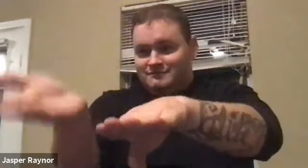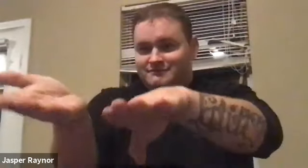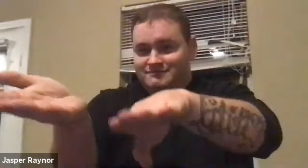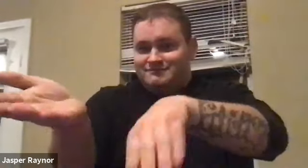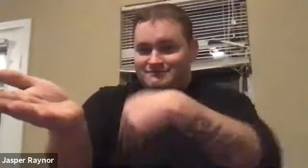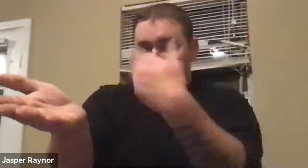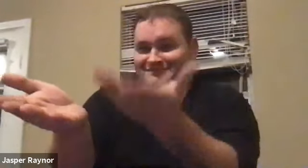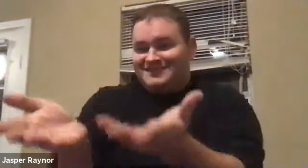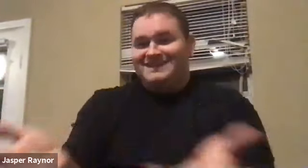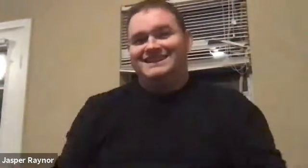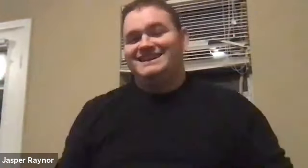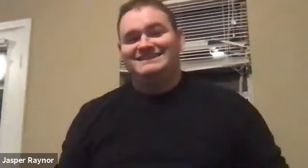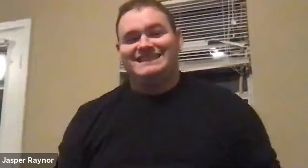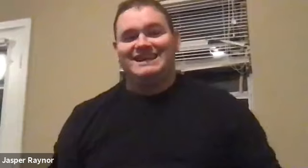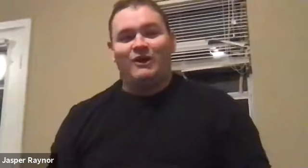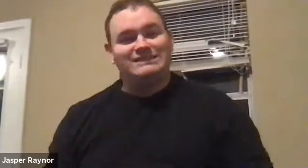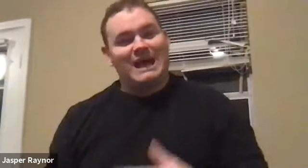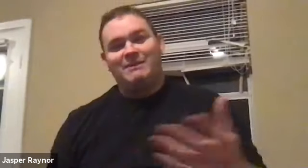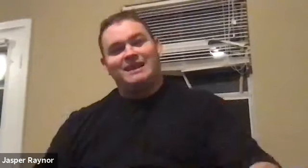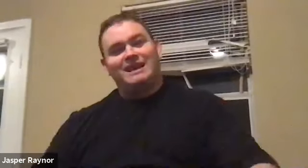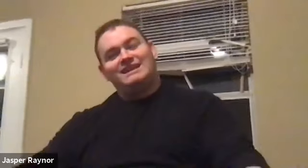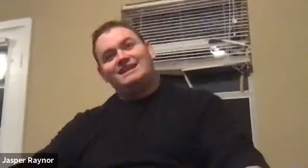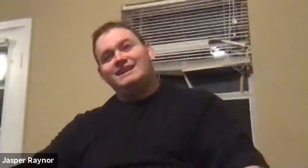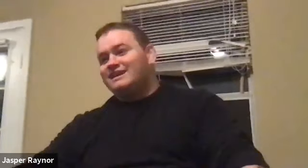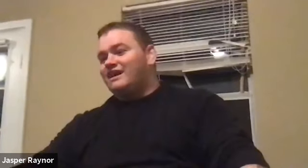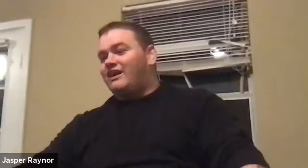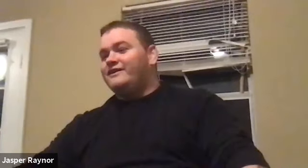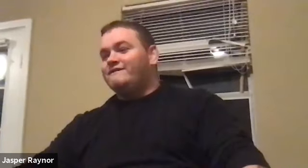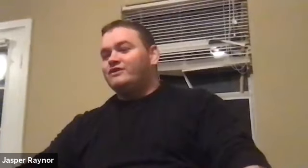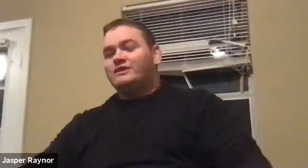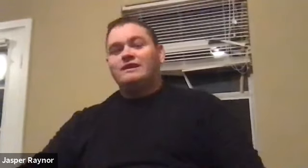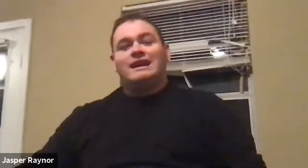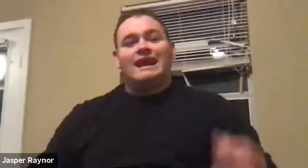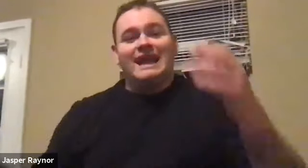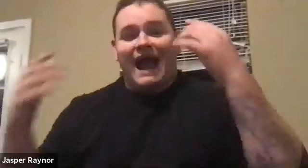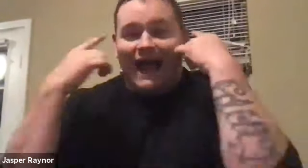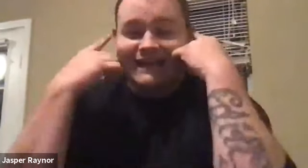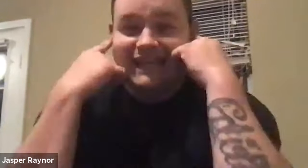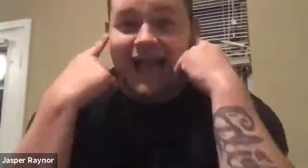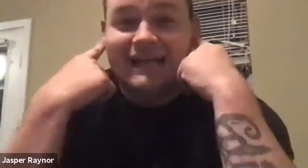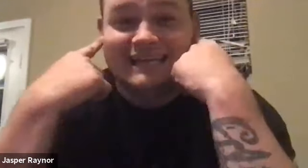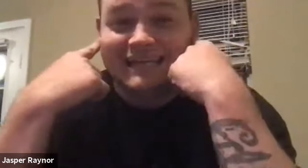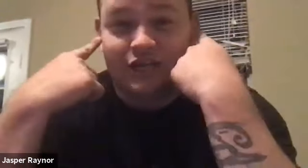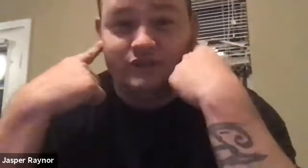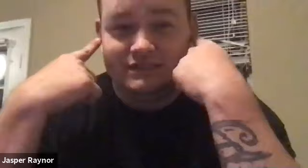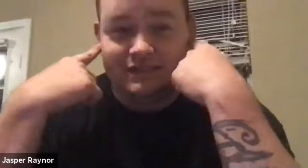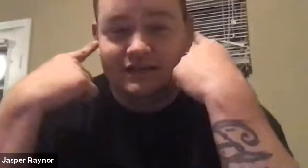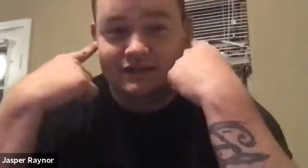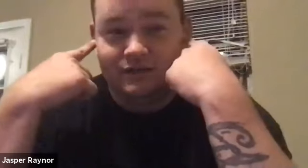I was waiting for that. The whole time I'm like, oh, you for real? Like I can hear the